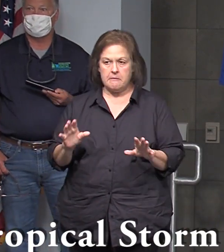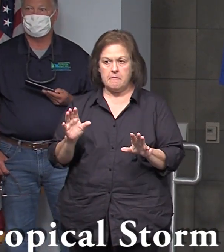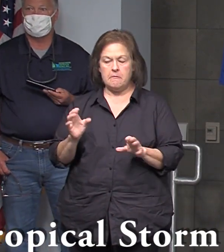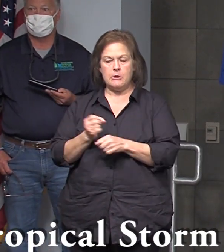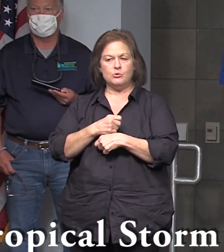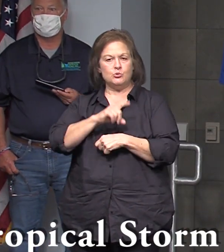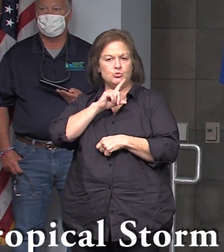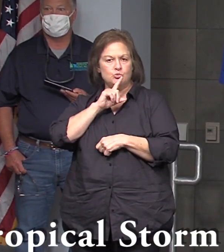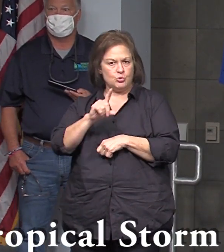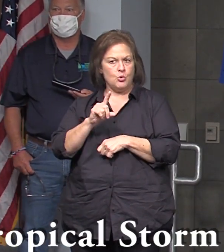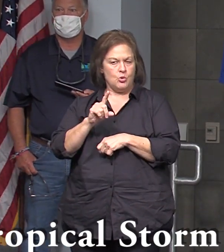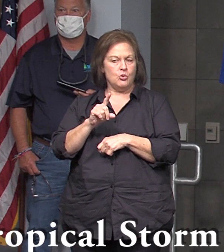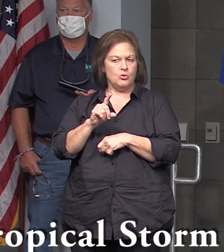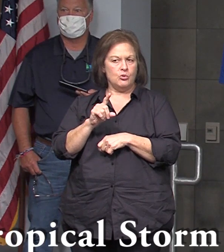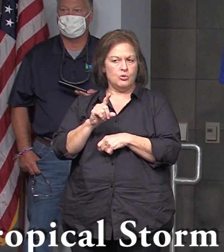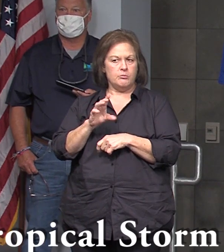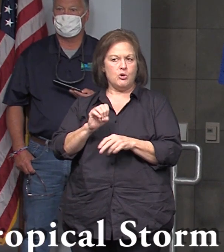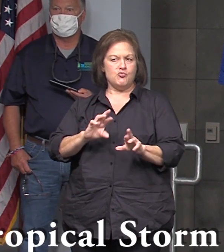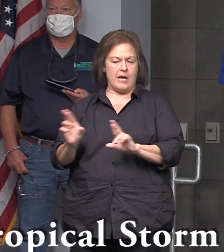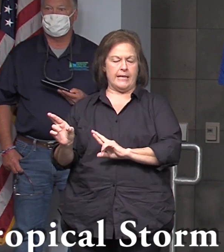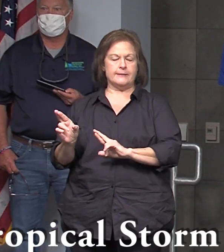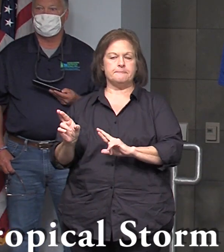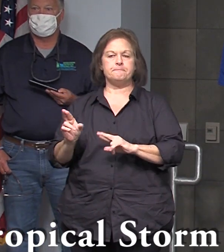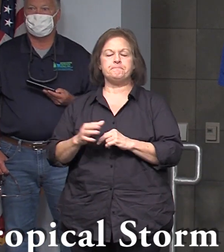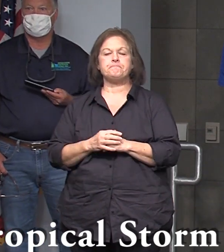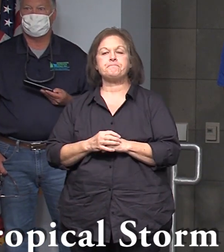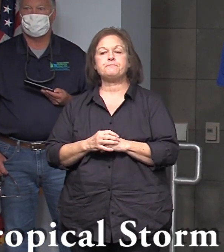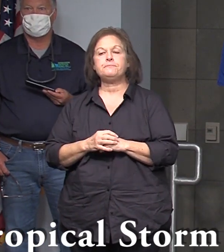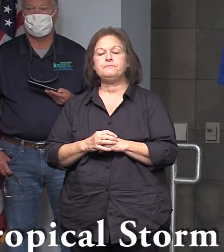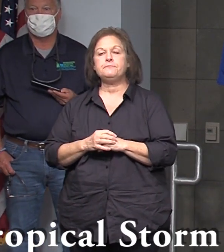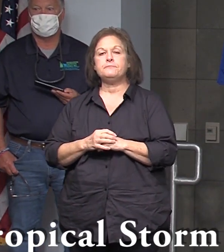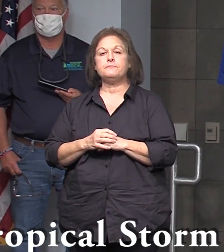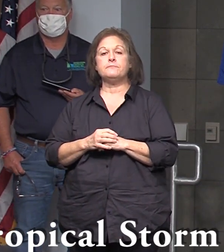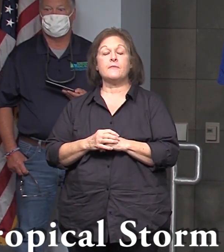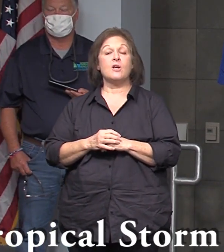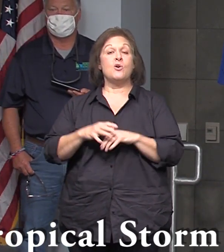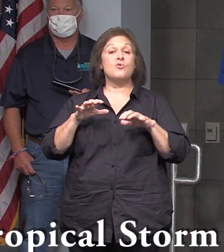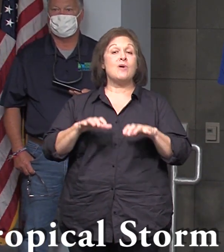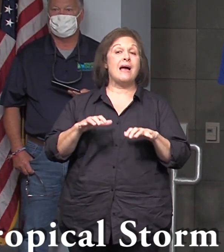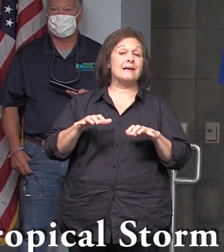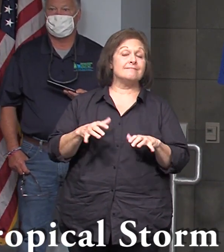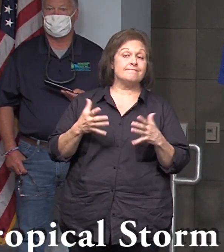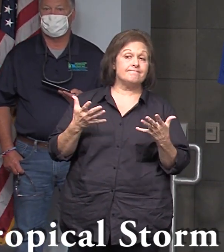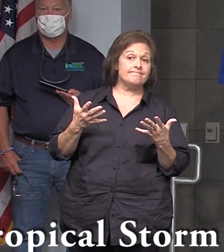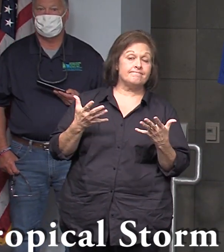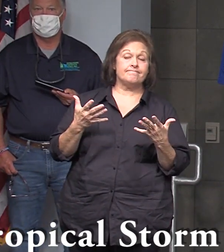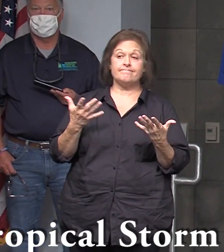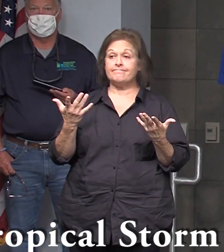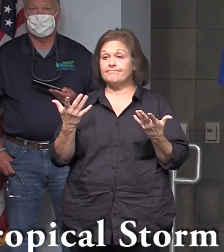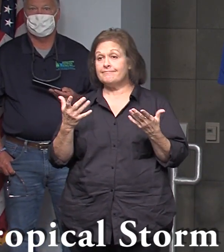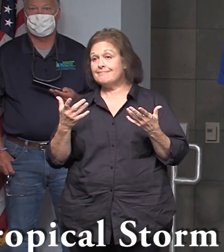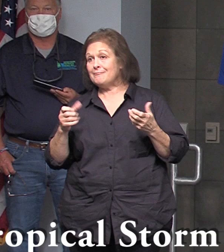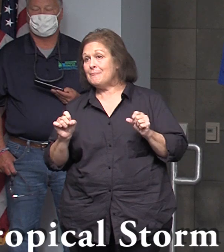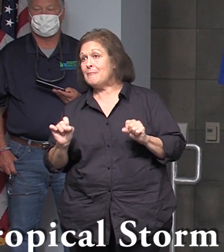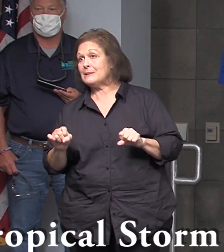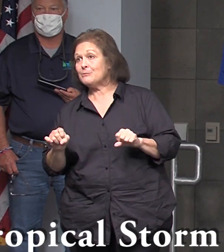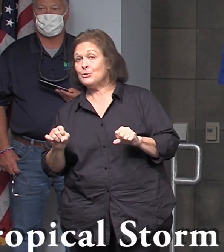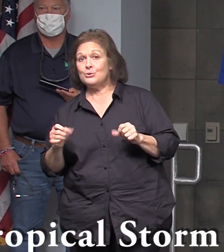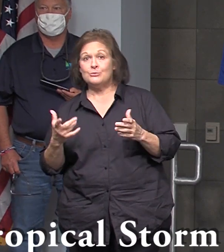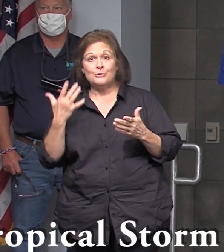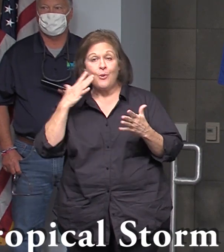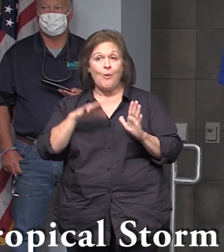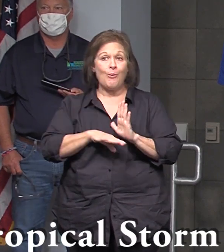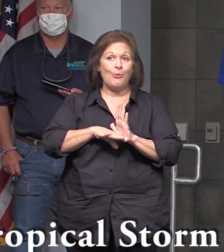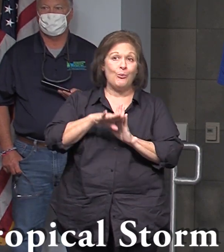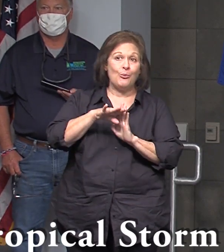morning to get that taken care of. So as far as the rainfall goes, there's a wide range of possible rainfall